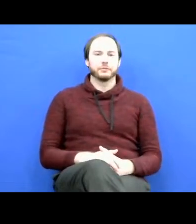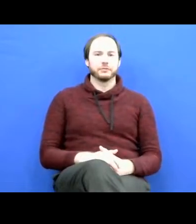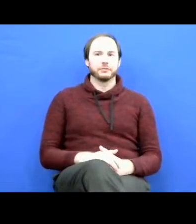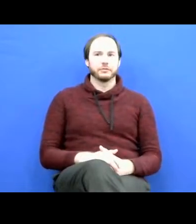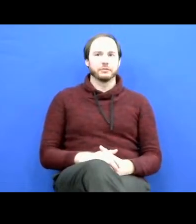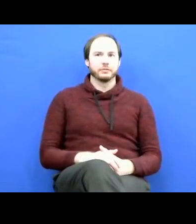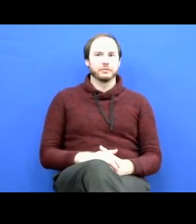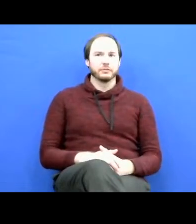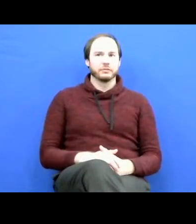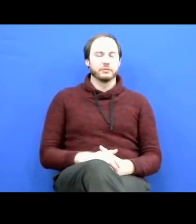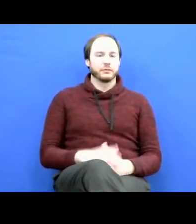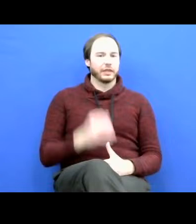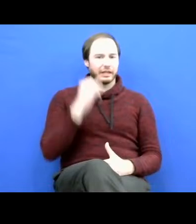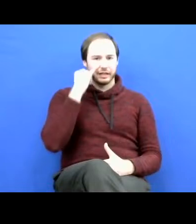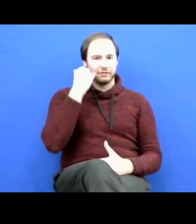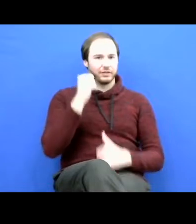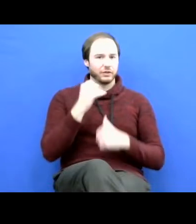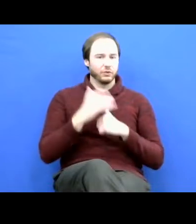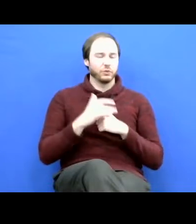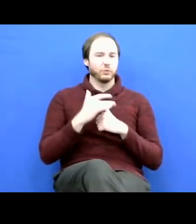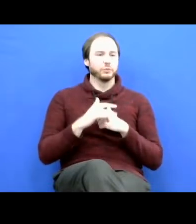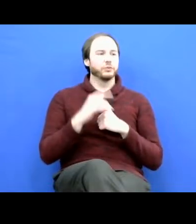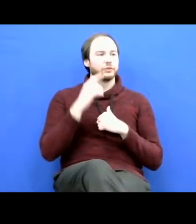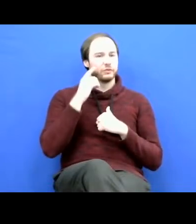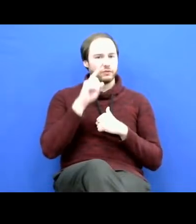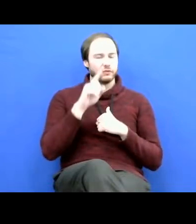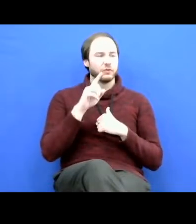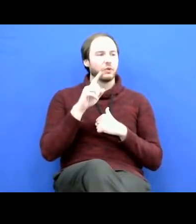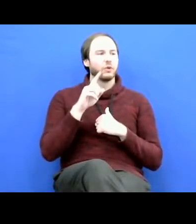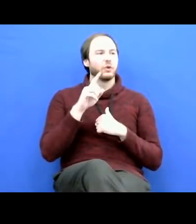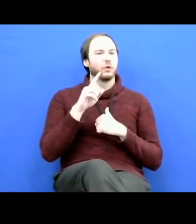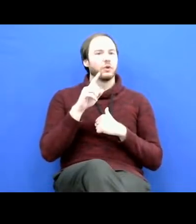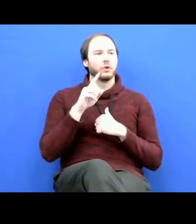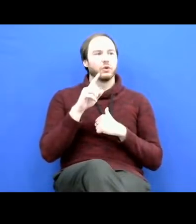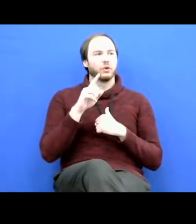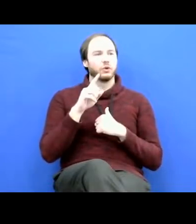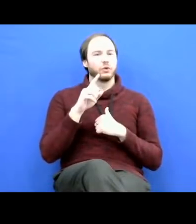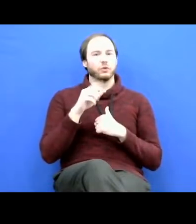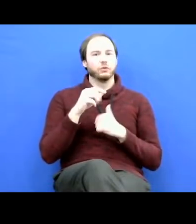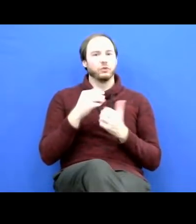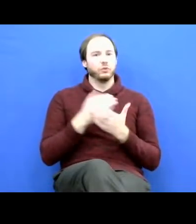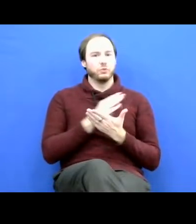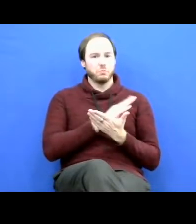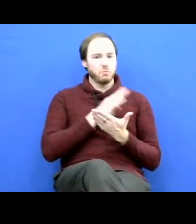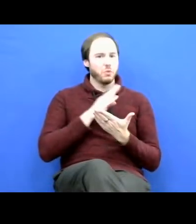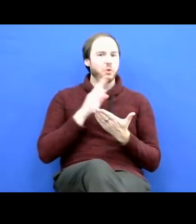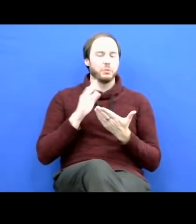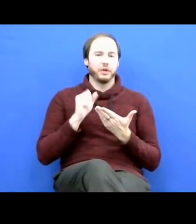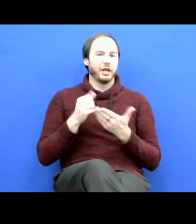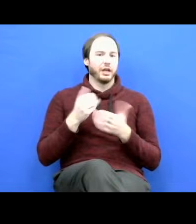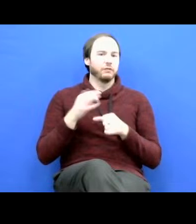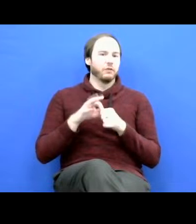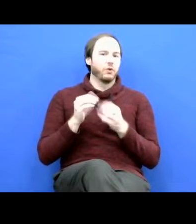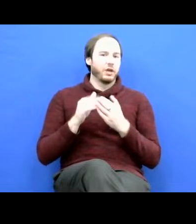on a zoning board, if Councilwoman Bolzer would be willing to go back again.